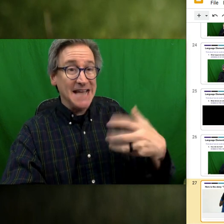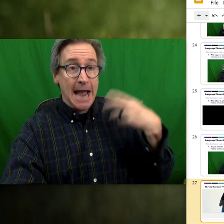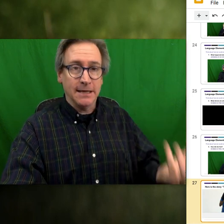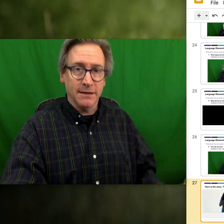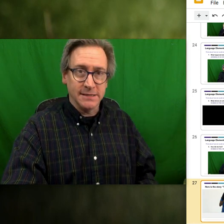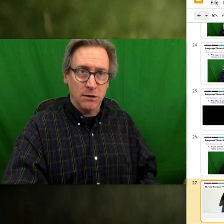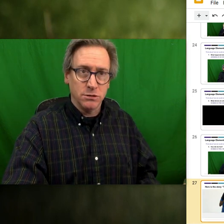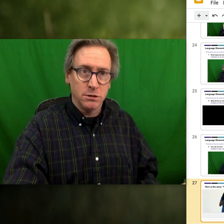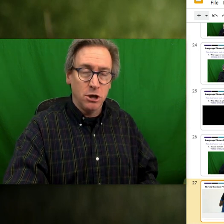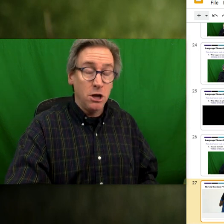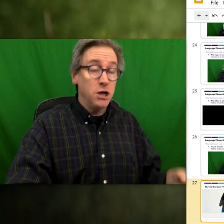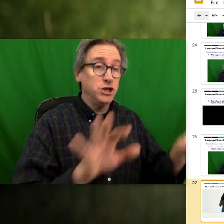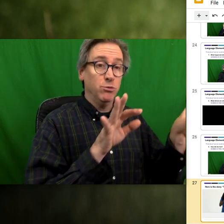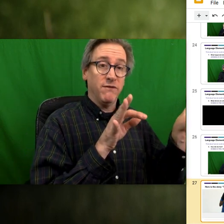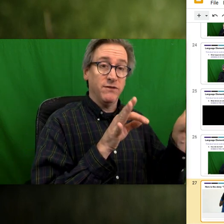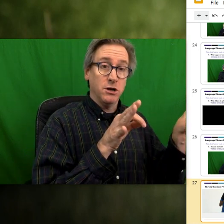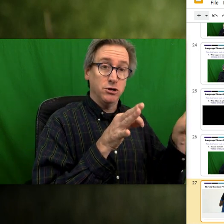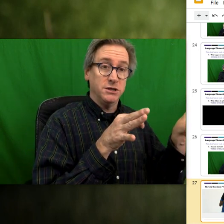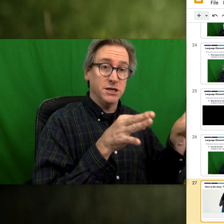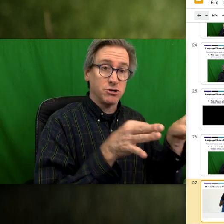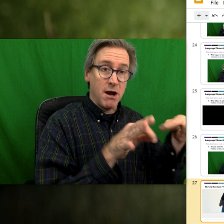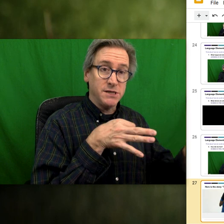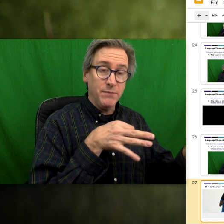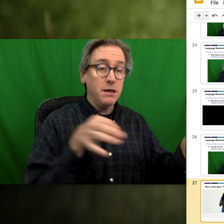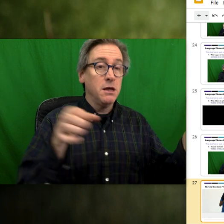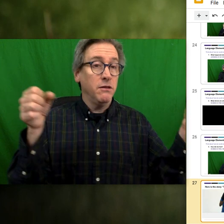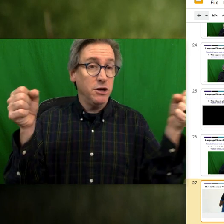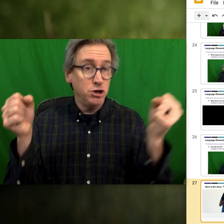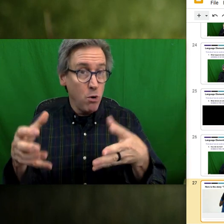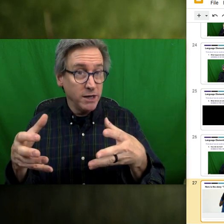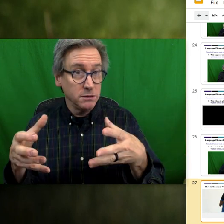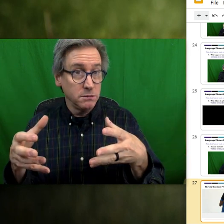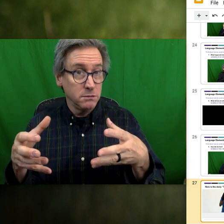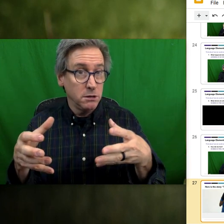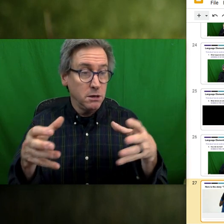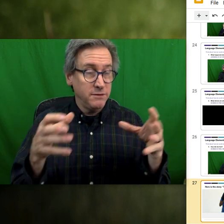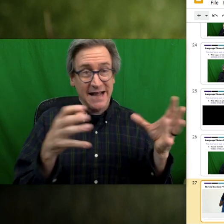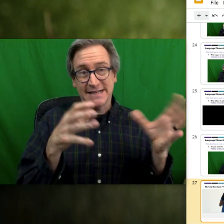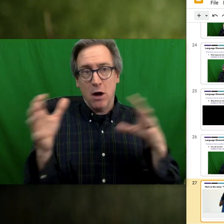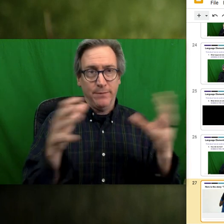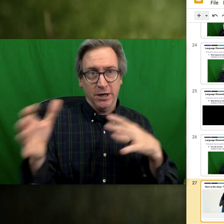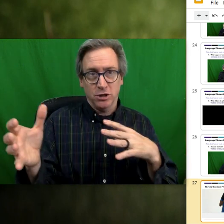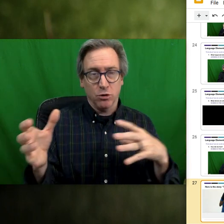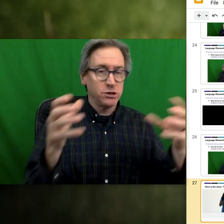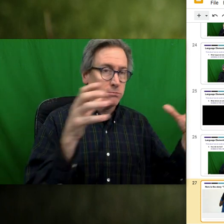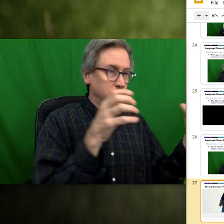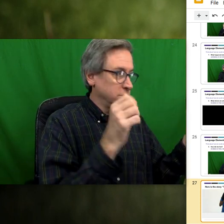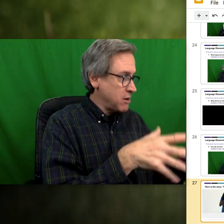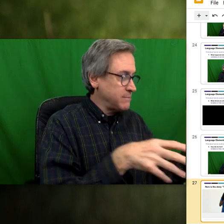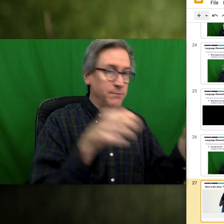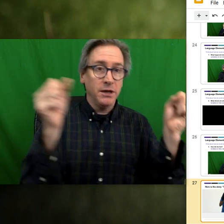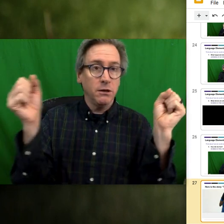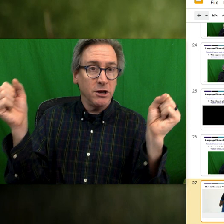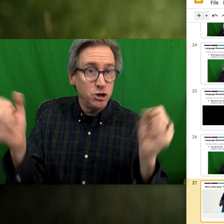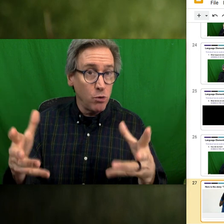she's acting things out. She will often describe something, then show it. That's how depiction works.